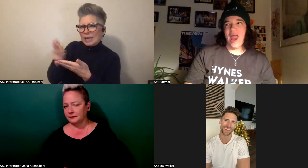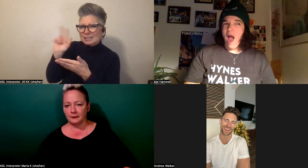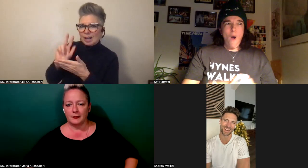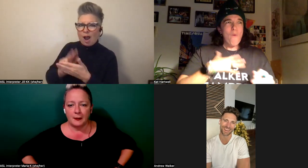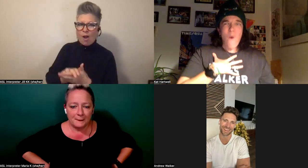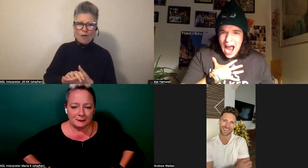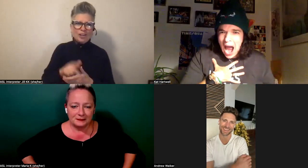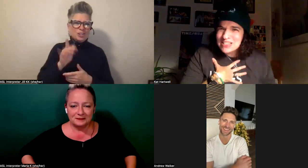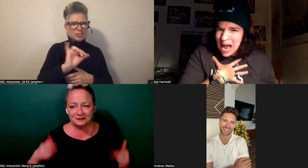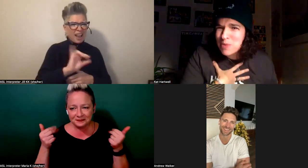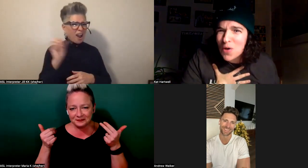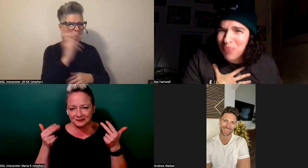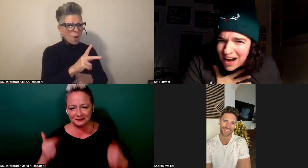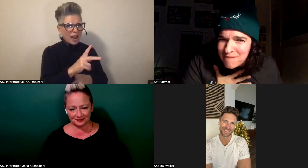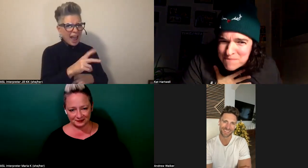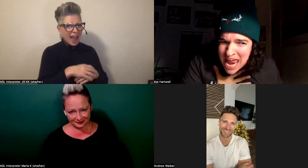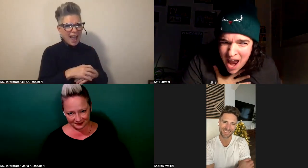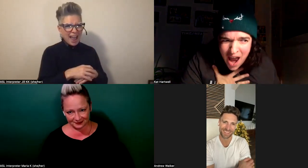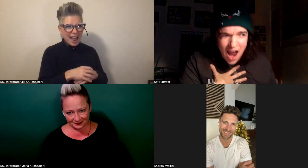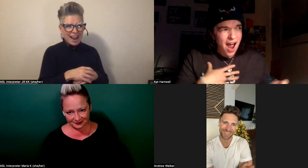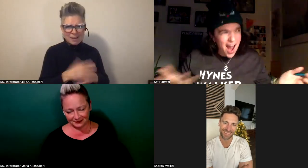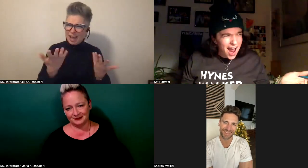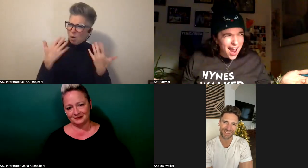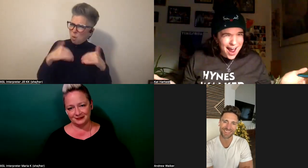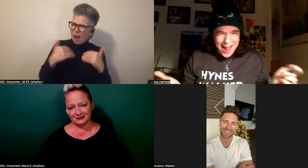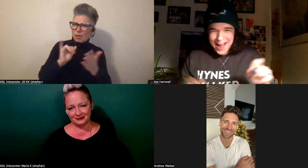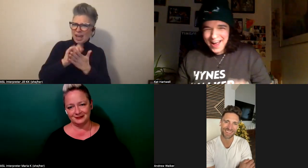okay. That's what you think